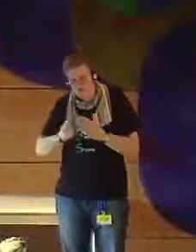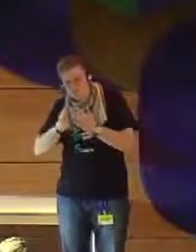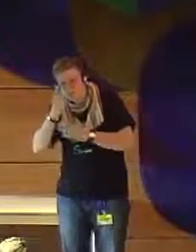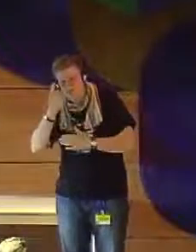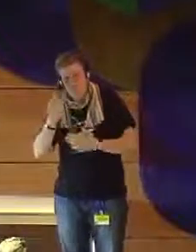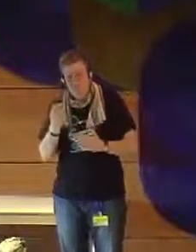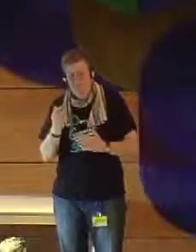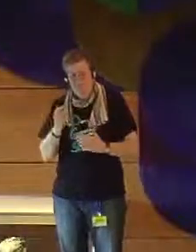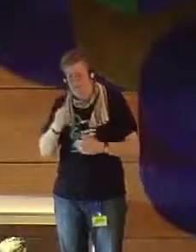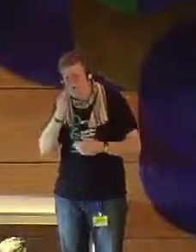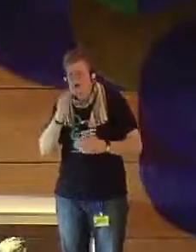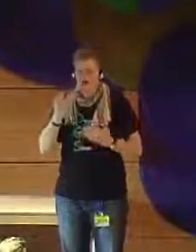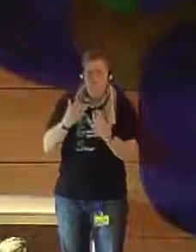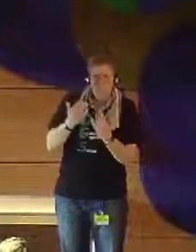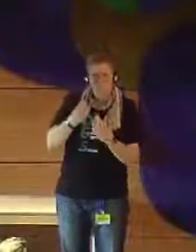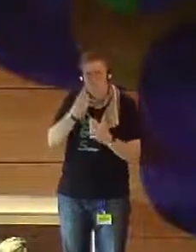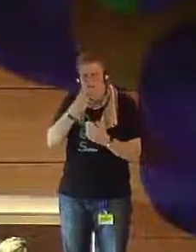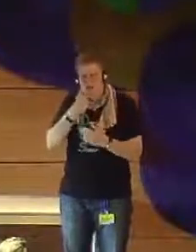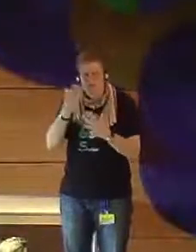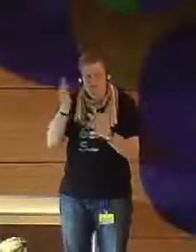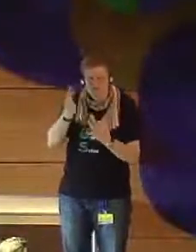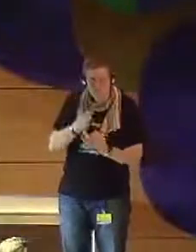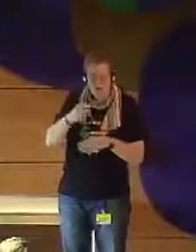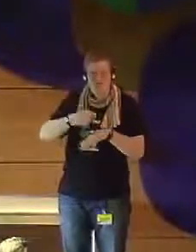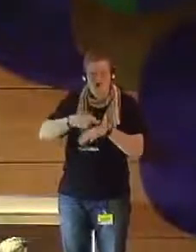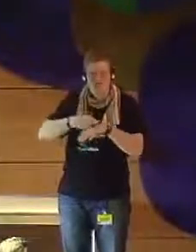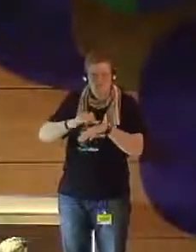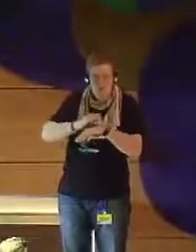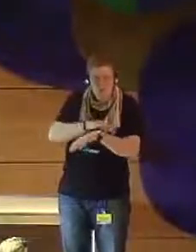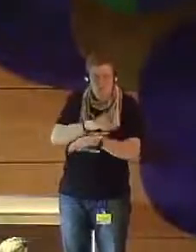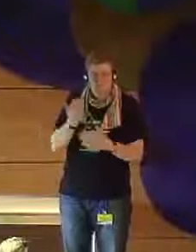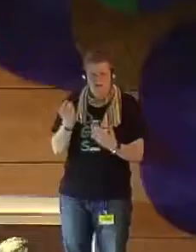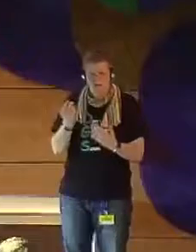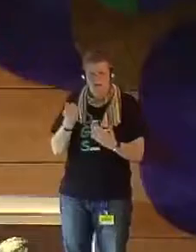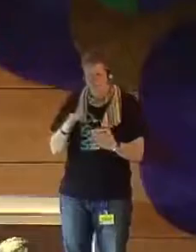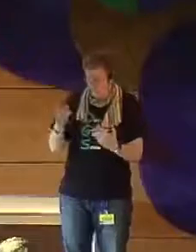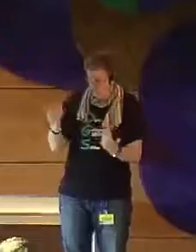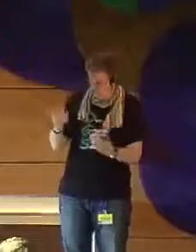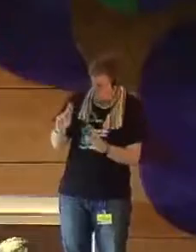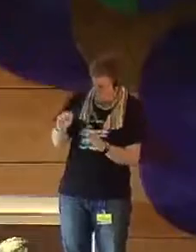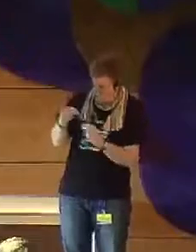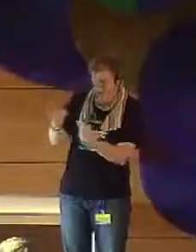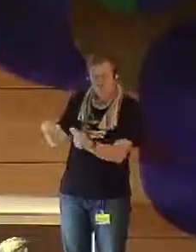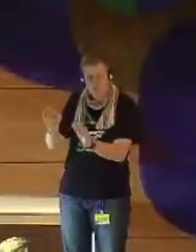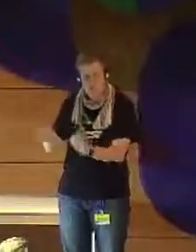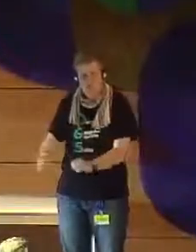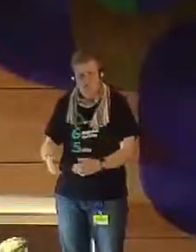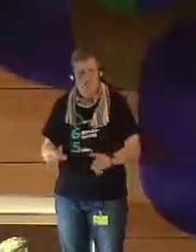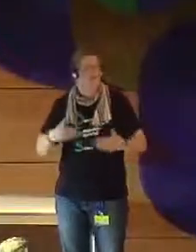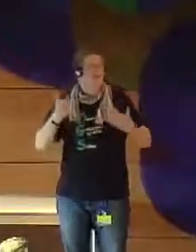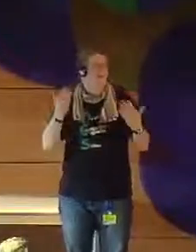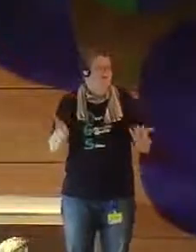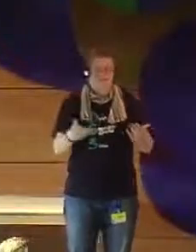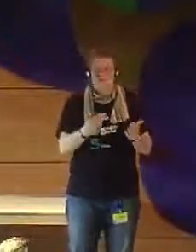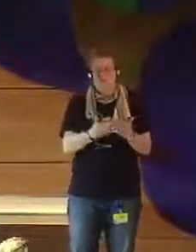which is entirely appropriate for that person compared to, you know, I'm at a normal school, I'm starting to show interest